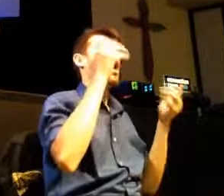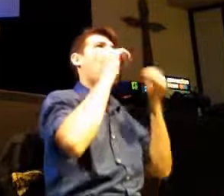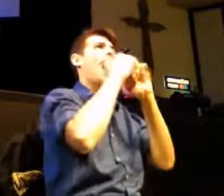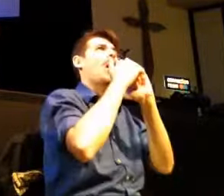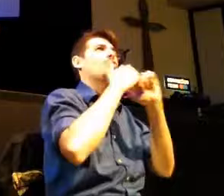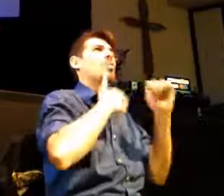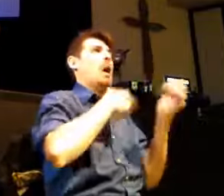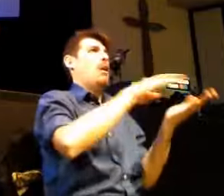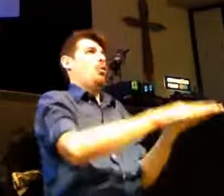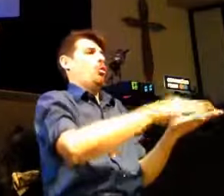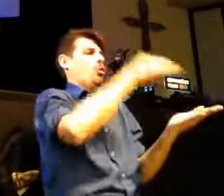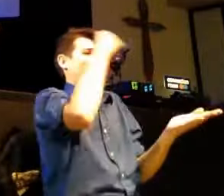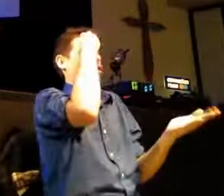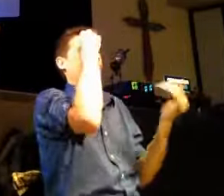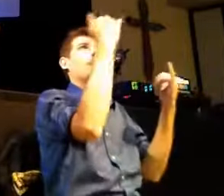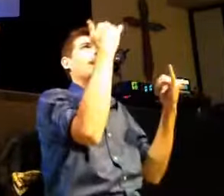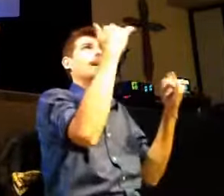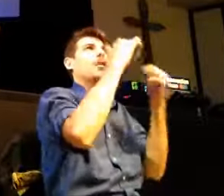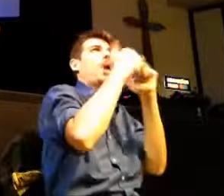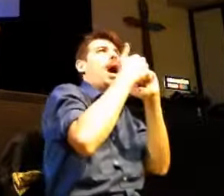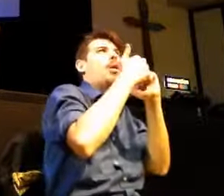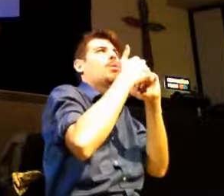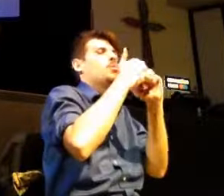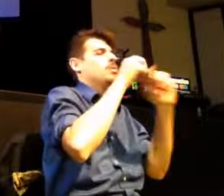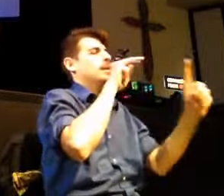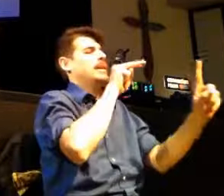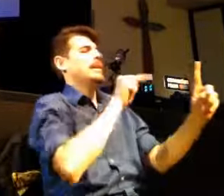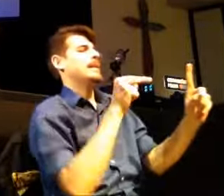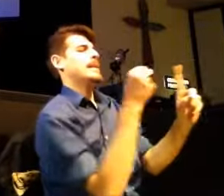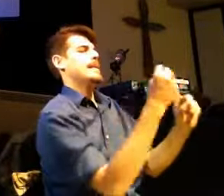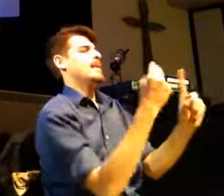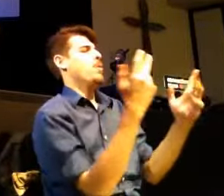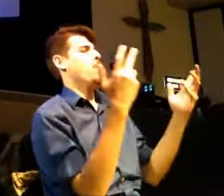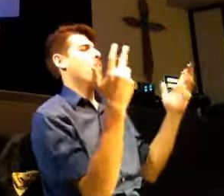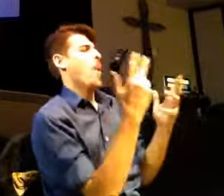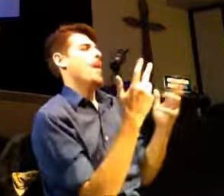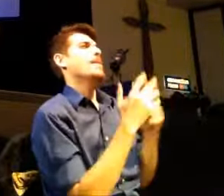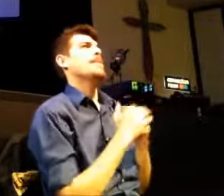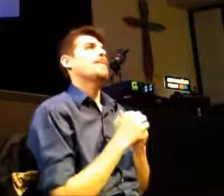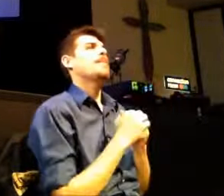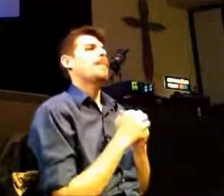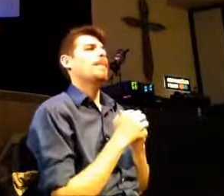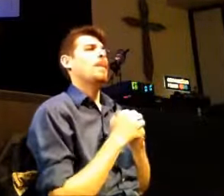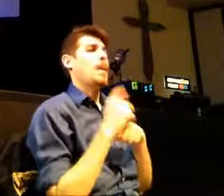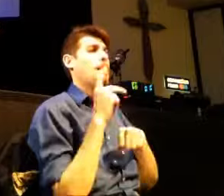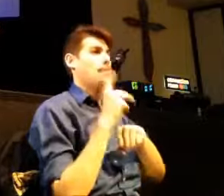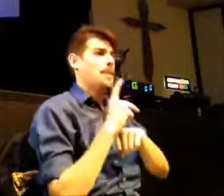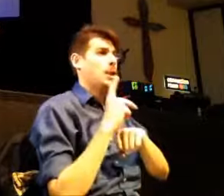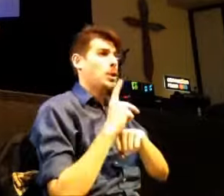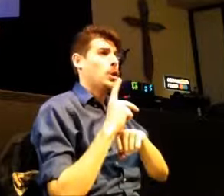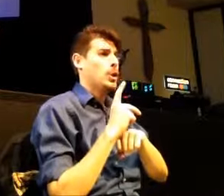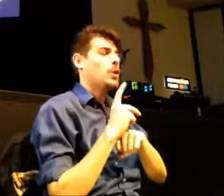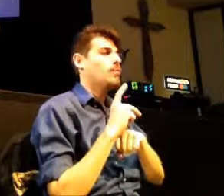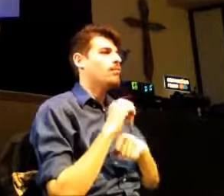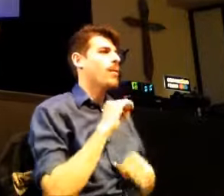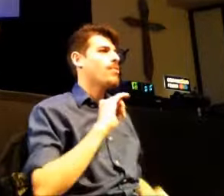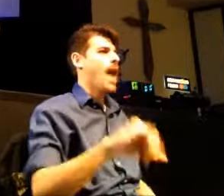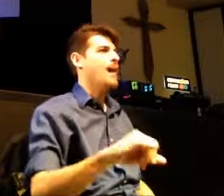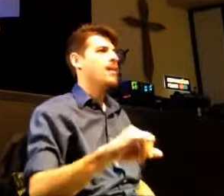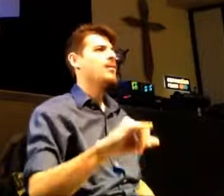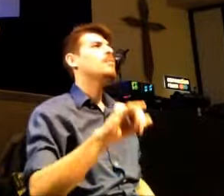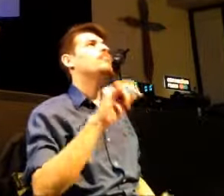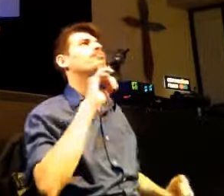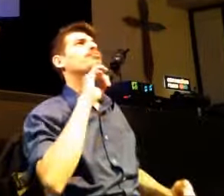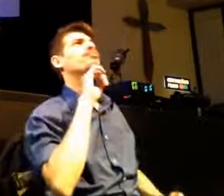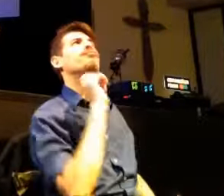this moment? Are you doing something in my life? And I love this about Peter, because Peter, instead of, jumping on the oars and trying